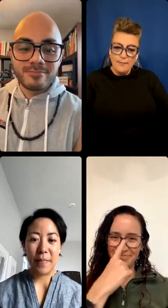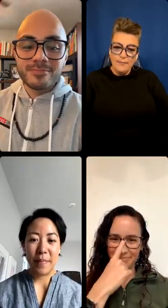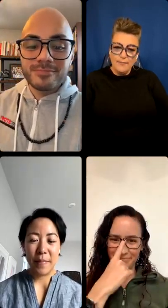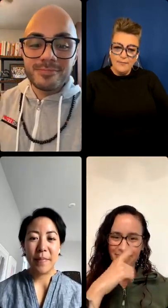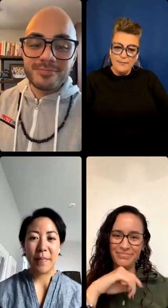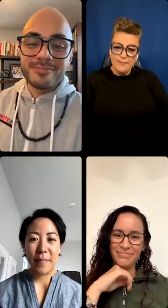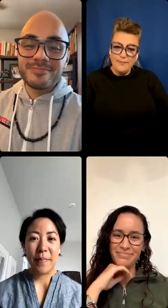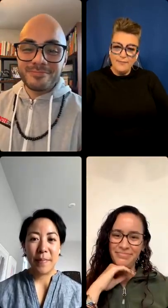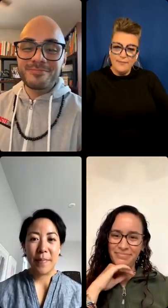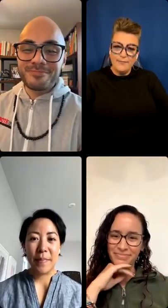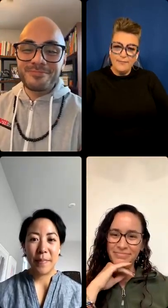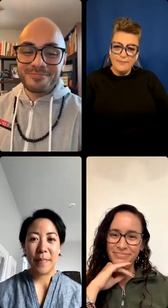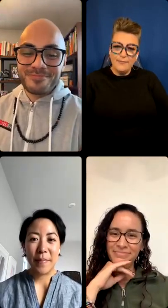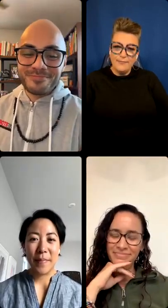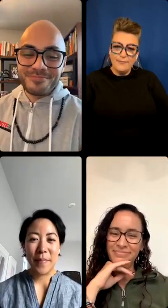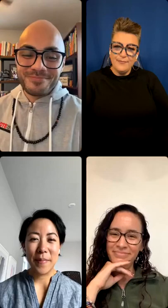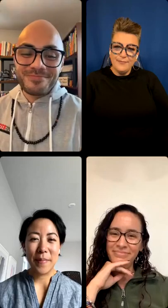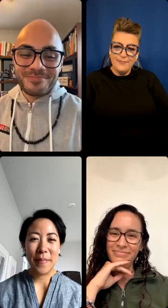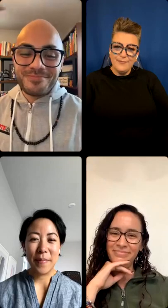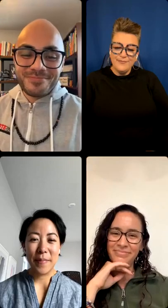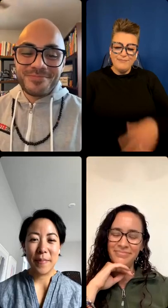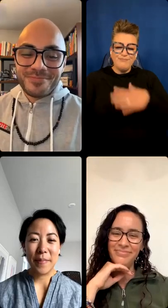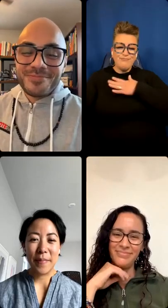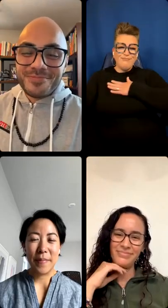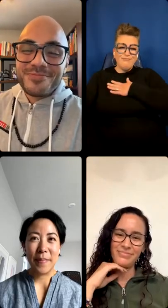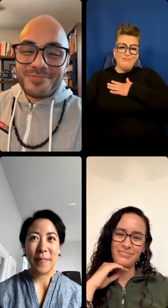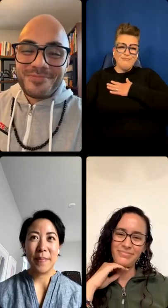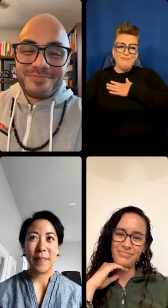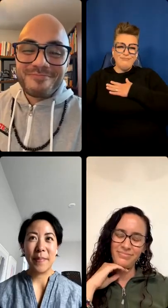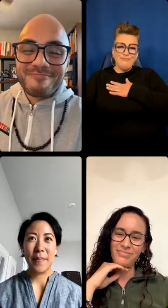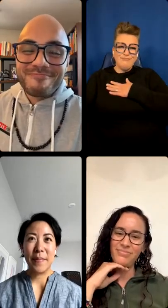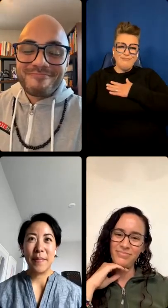shared. Mm-hmm.